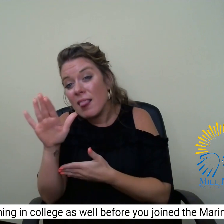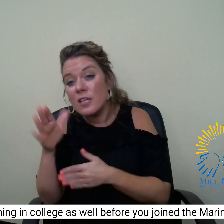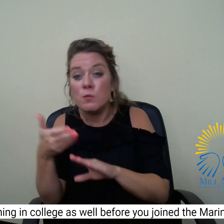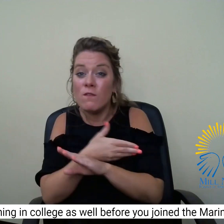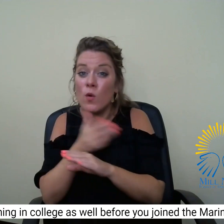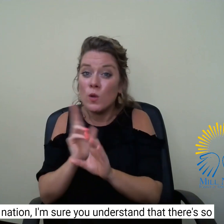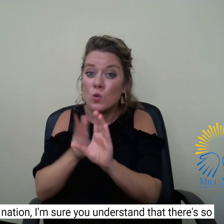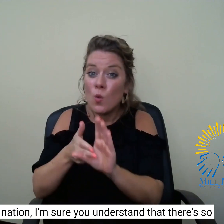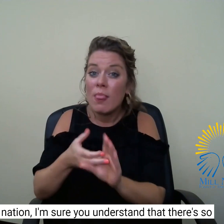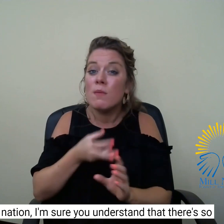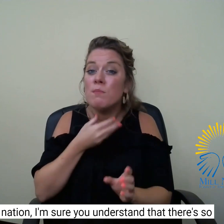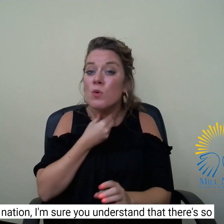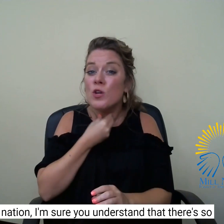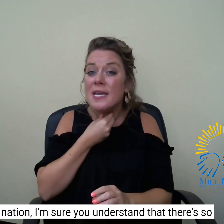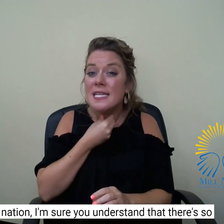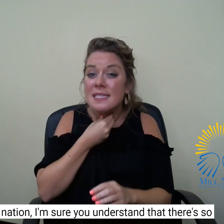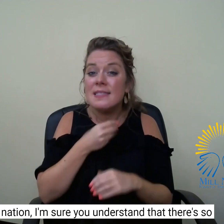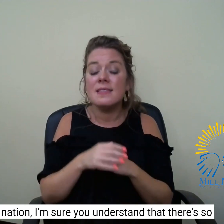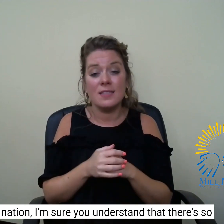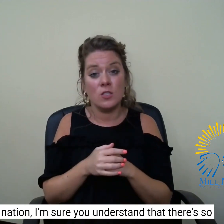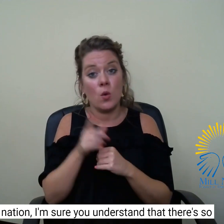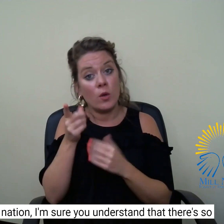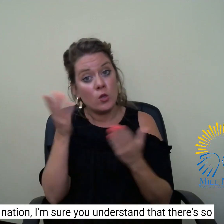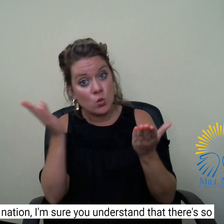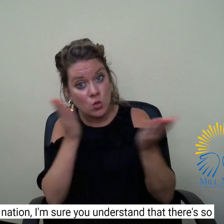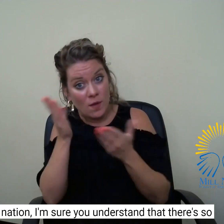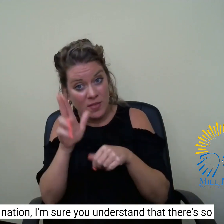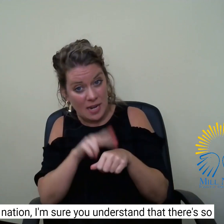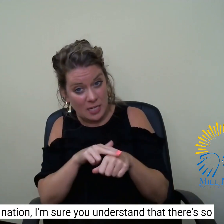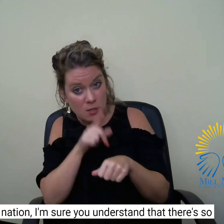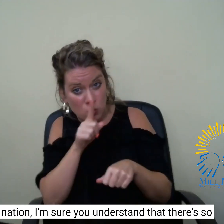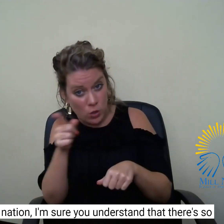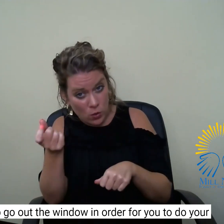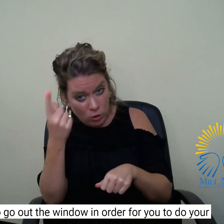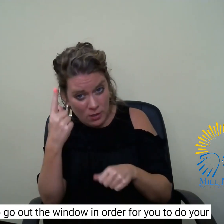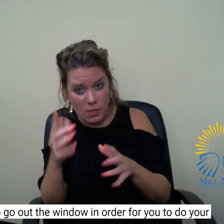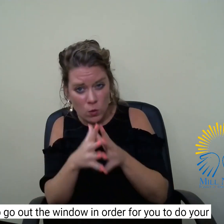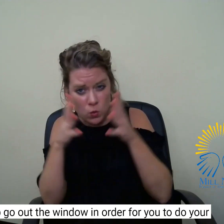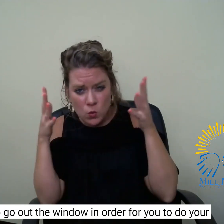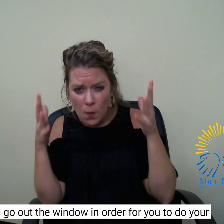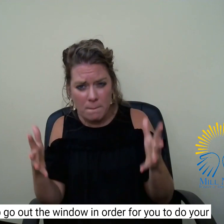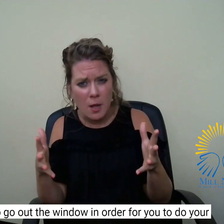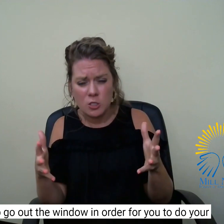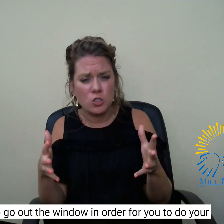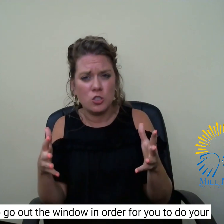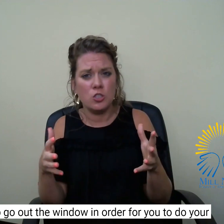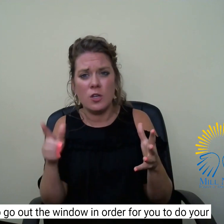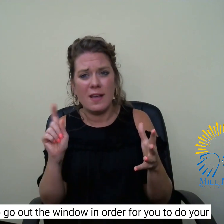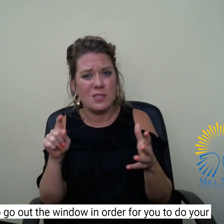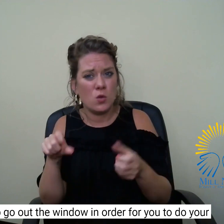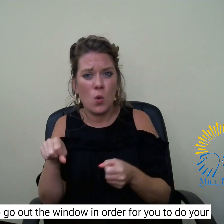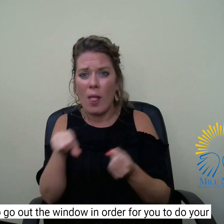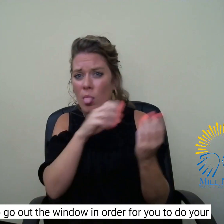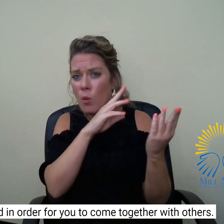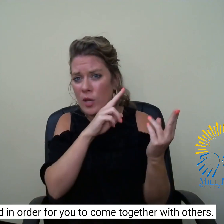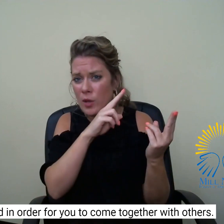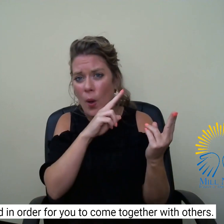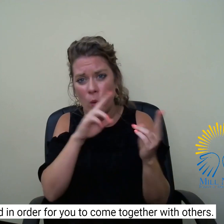Marines. So in serving this nation, I'm sure you understand that there's so much that has to go out the window in order for you to do your job